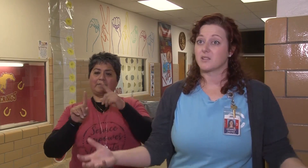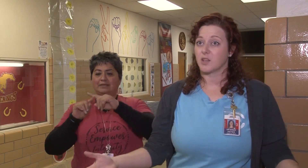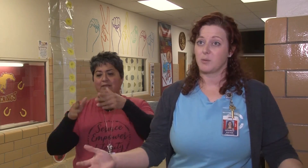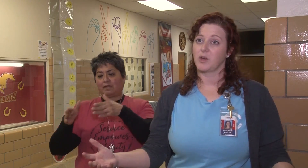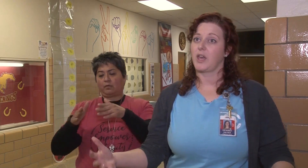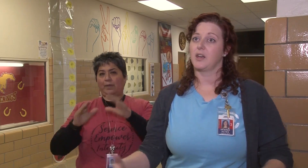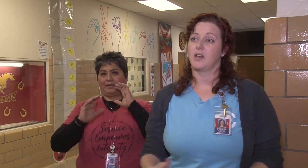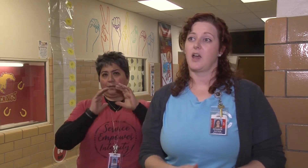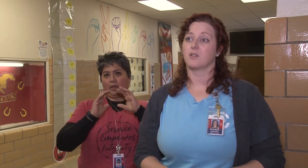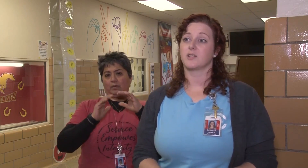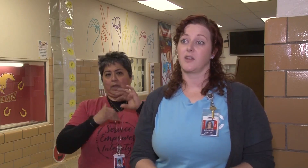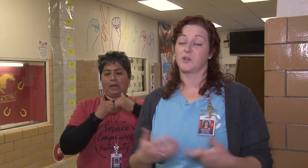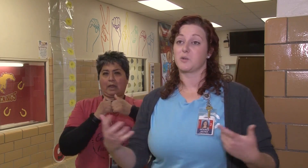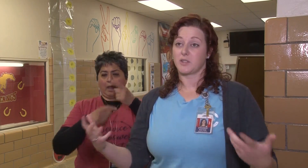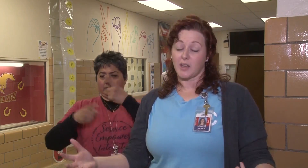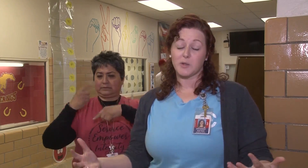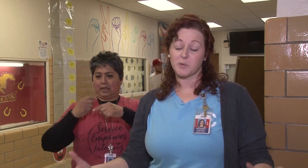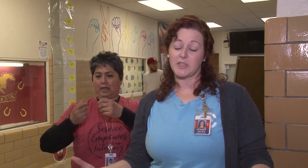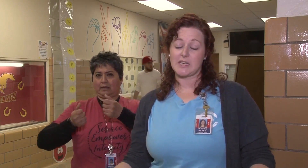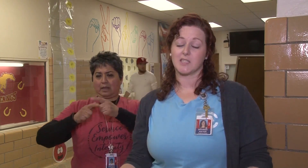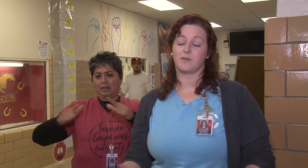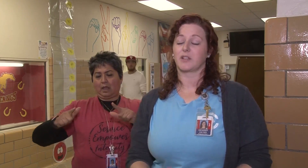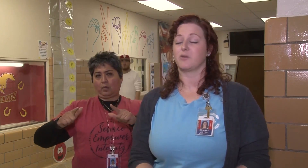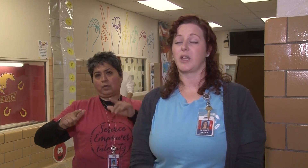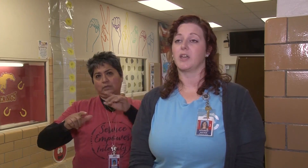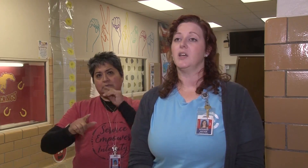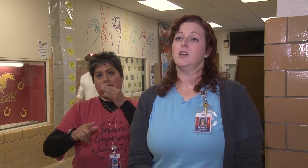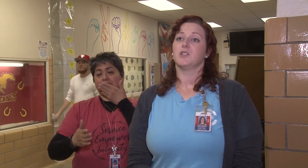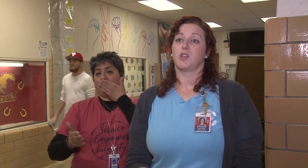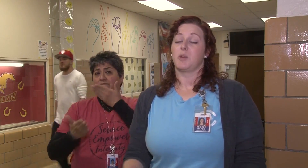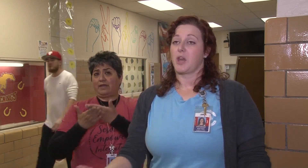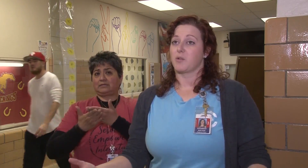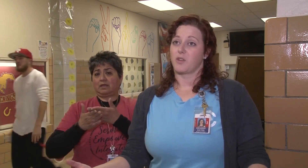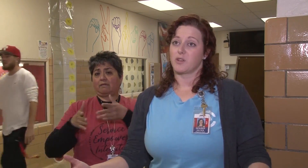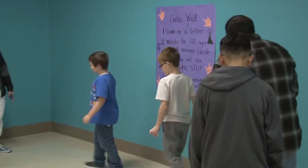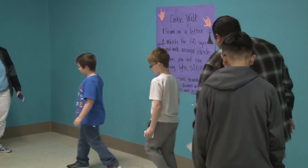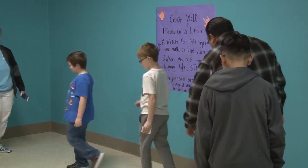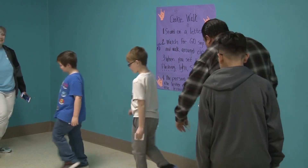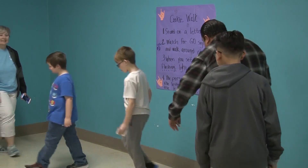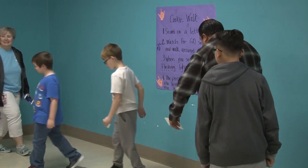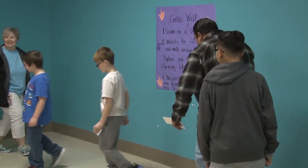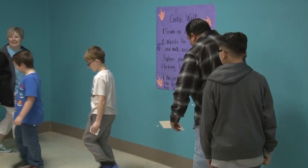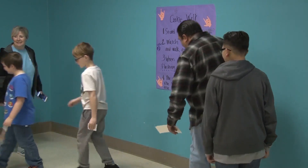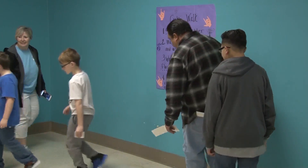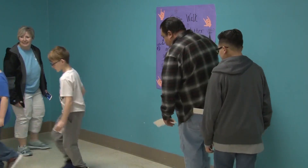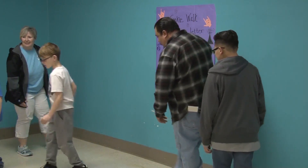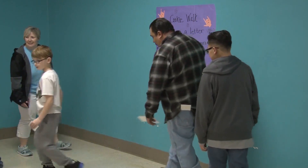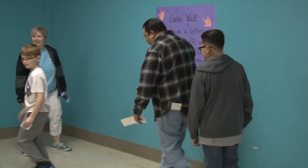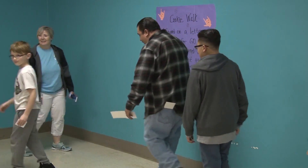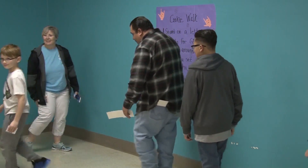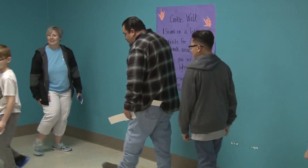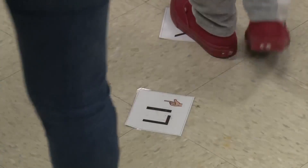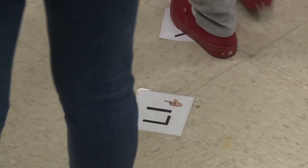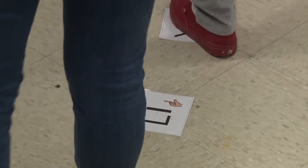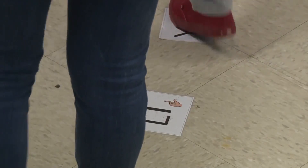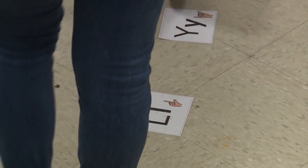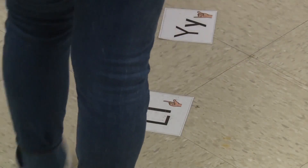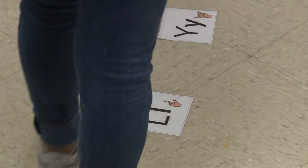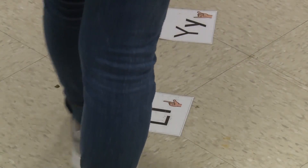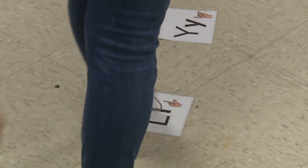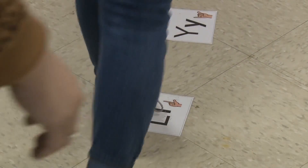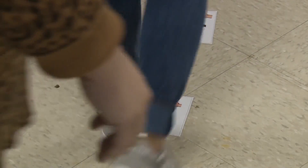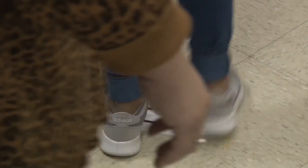ways to communicate and how sign language sign language really is an effective way to communicate with others organizers say the event also gives students the opportunity to be